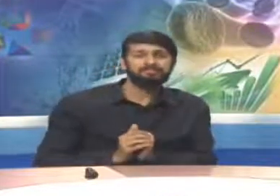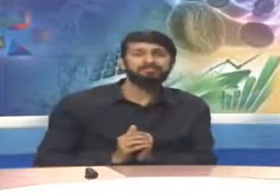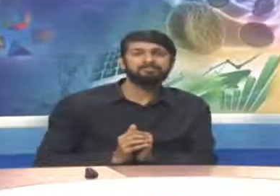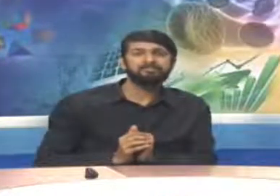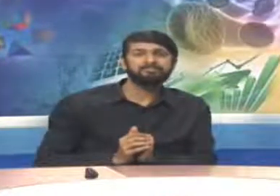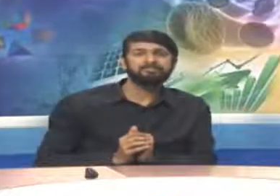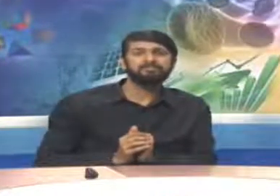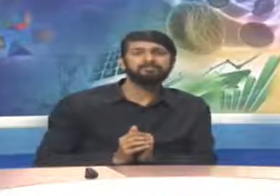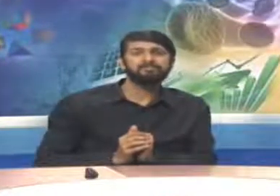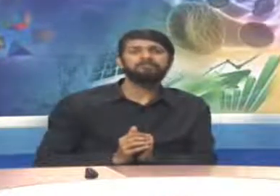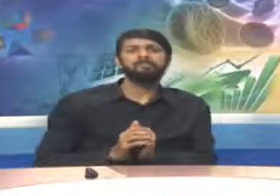Next is